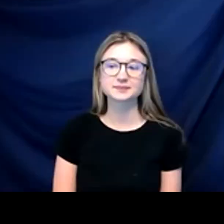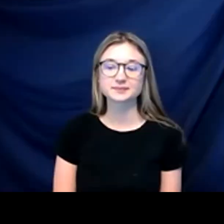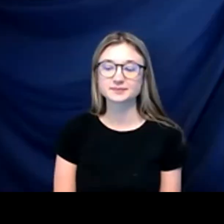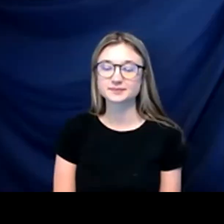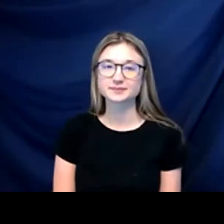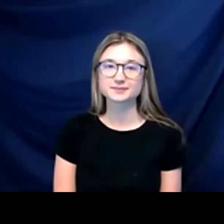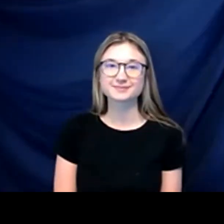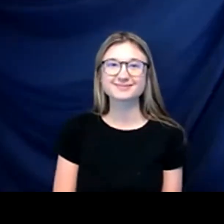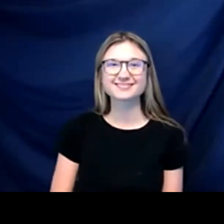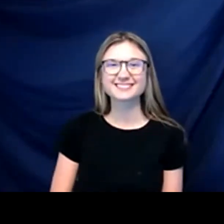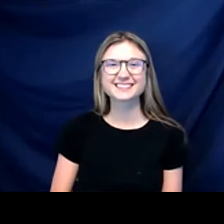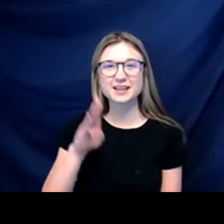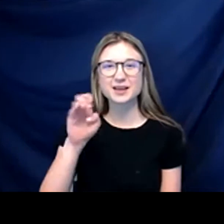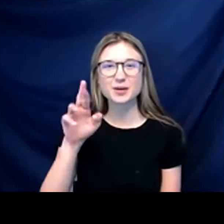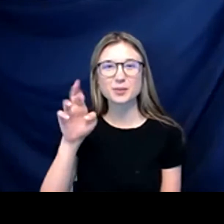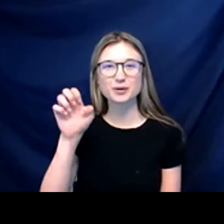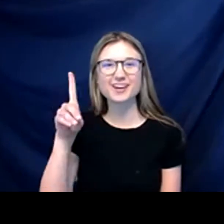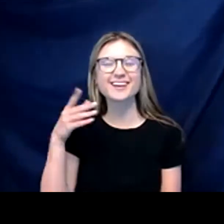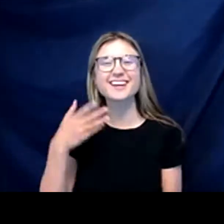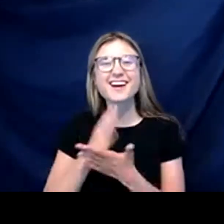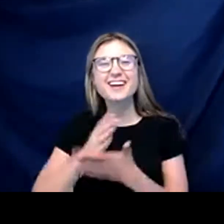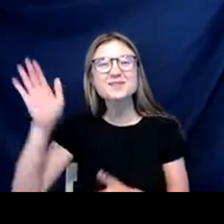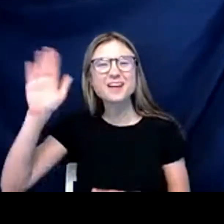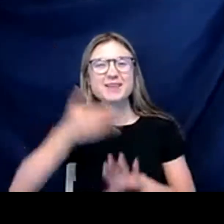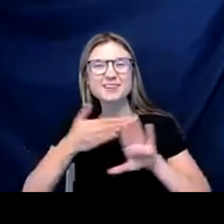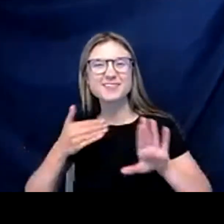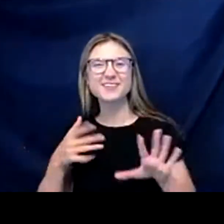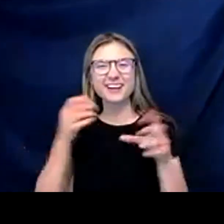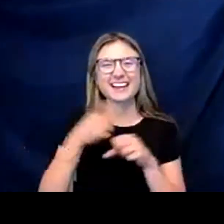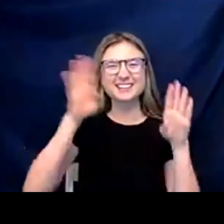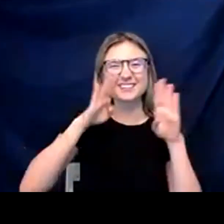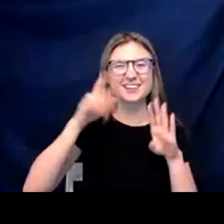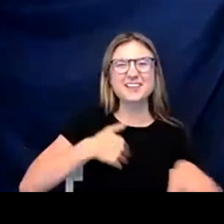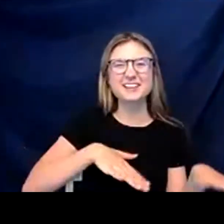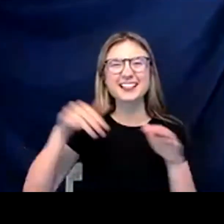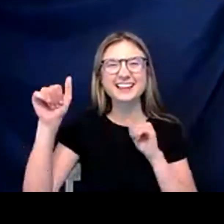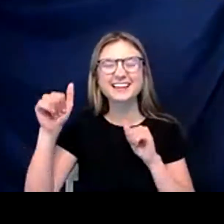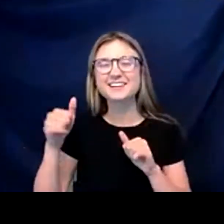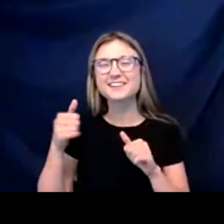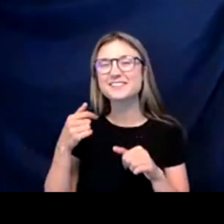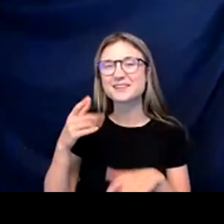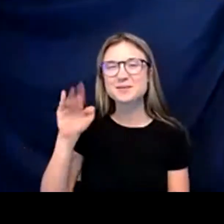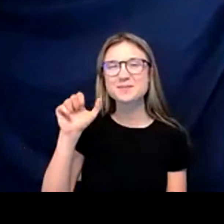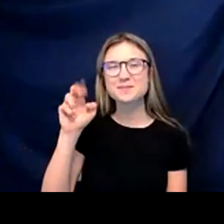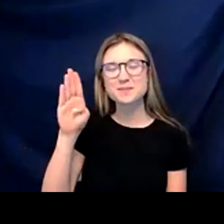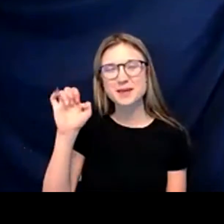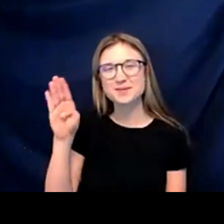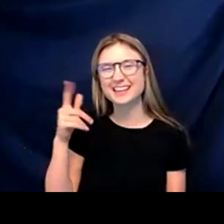All right, bye. Before I get myself in trouble, I'm going to mute my phone now. Thanks, Bernard. All right, bye.